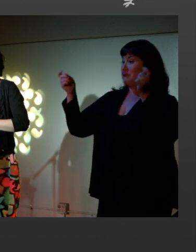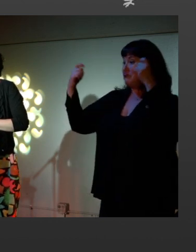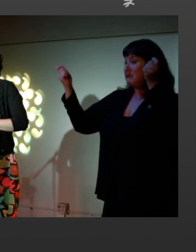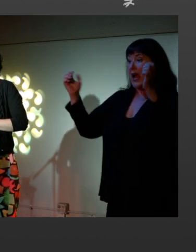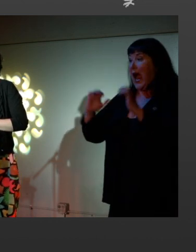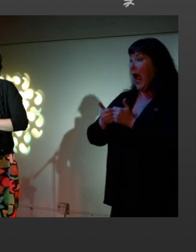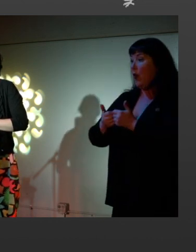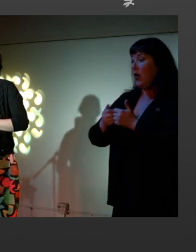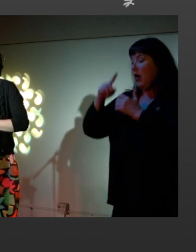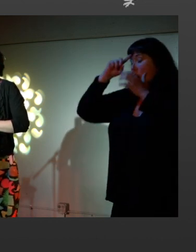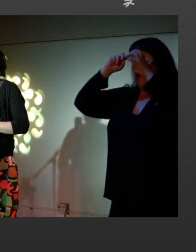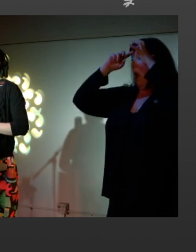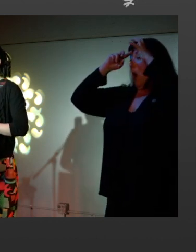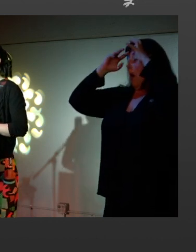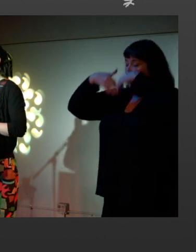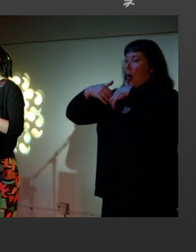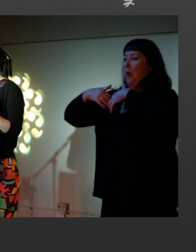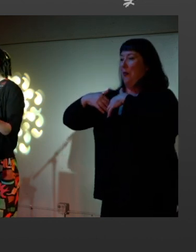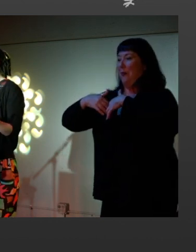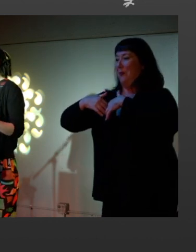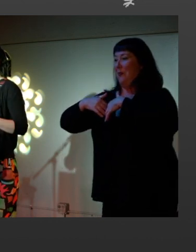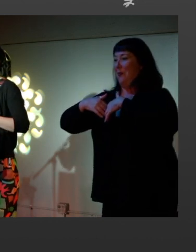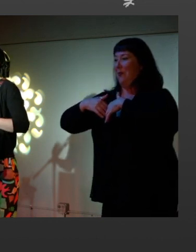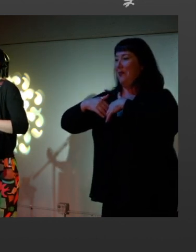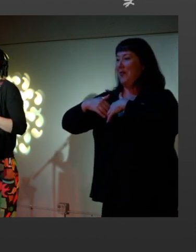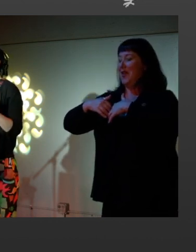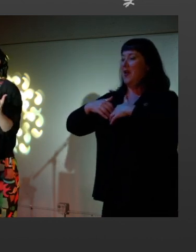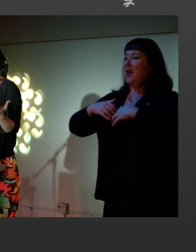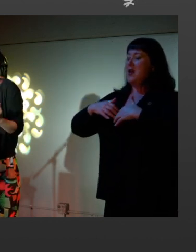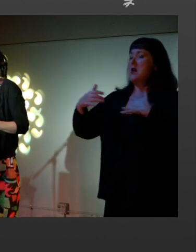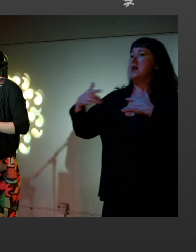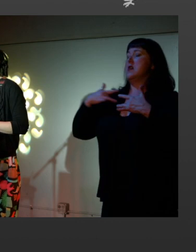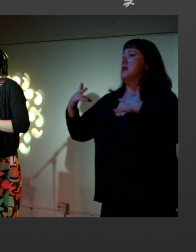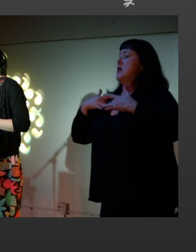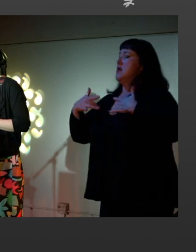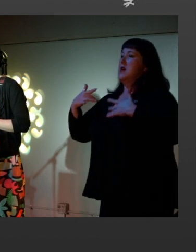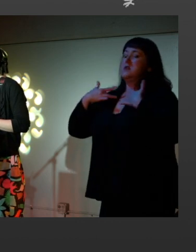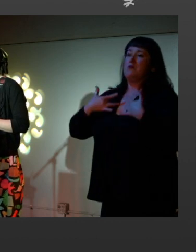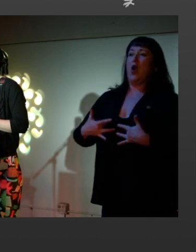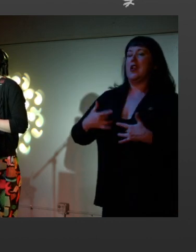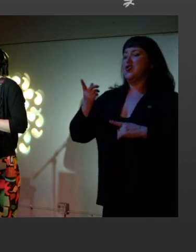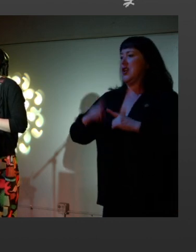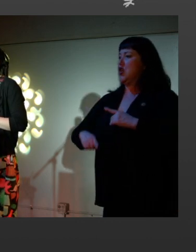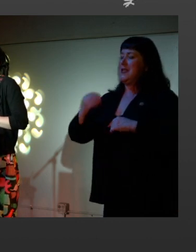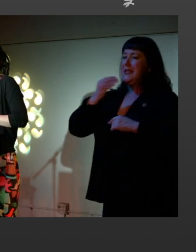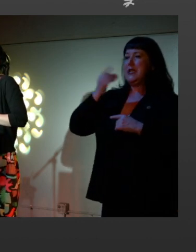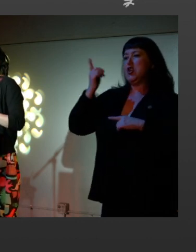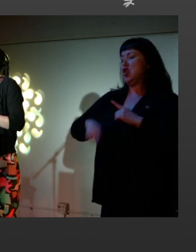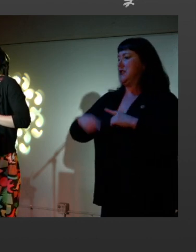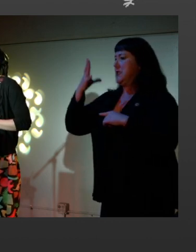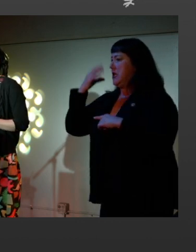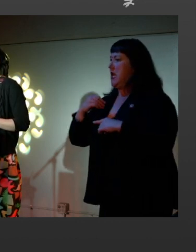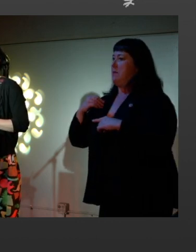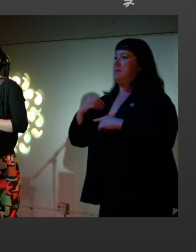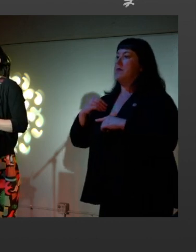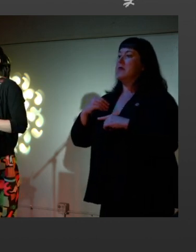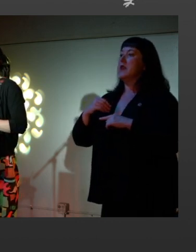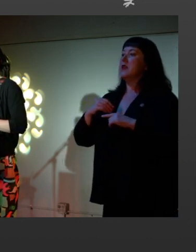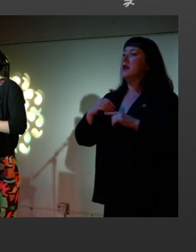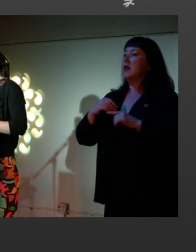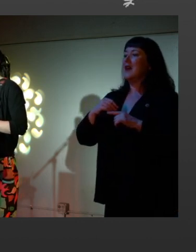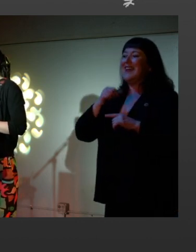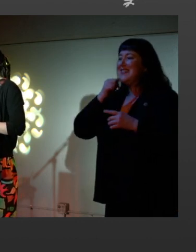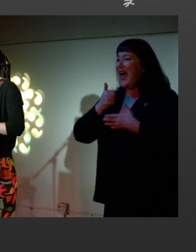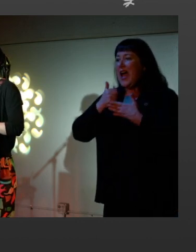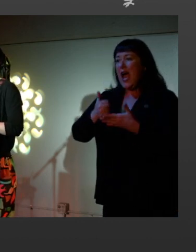by having a mental breakdown. Panic attacks, depression, he was unable to eat or sleep. It didn't help matters that